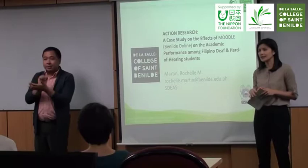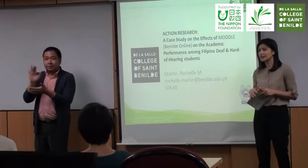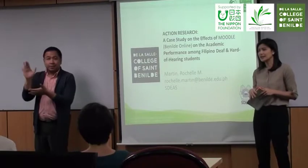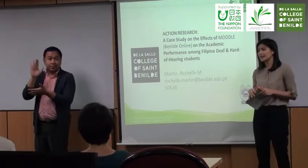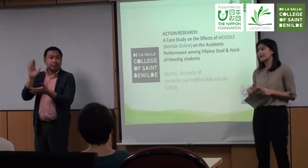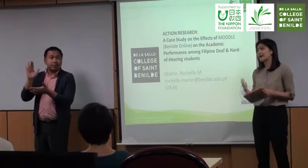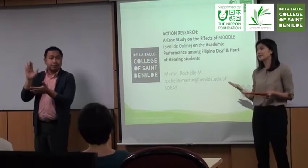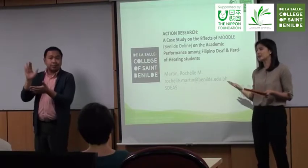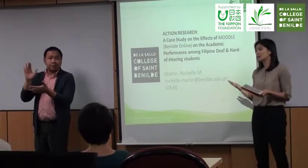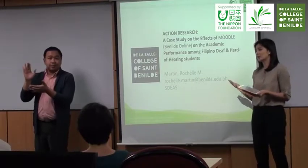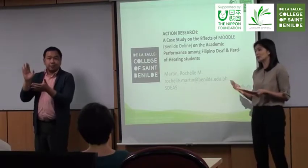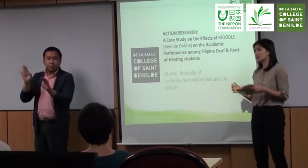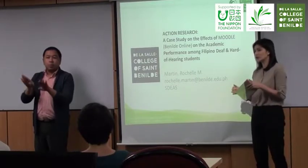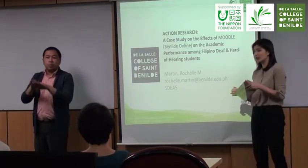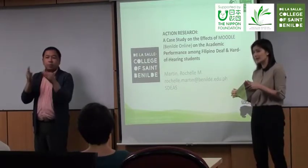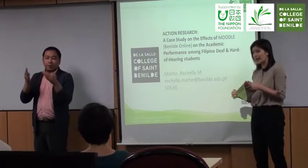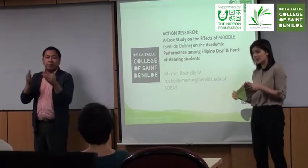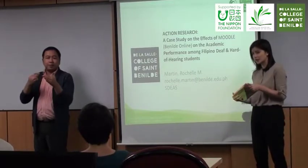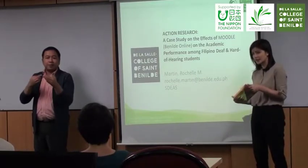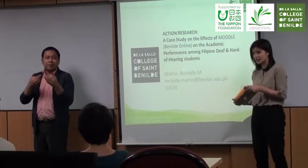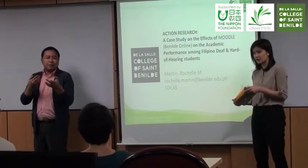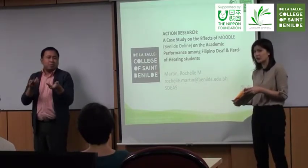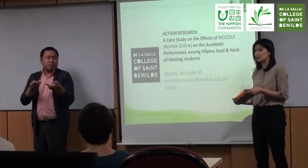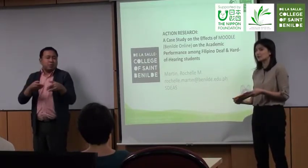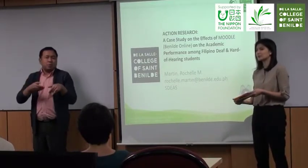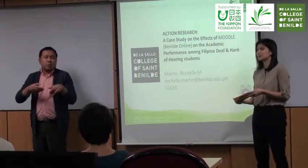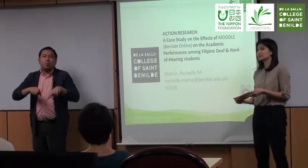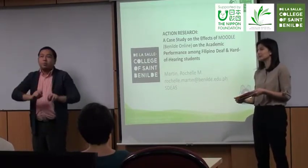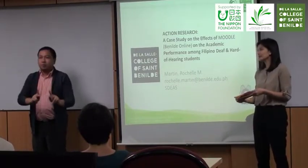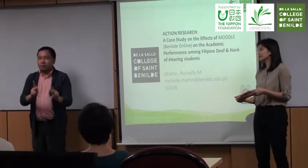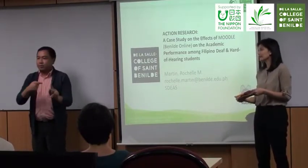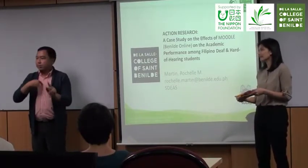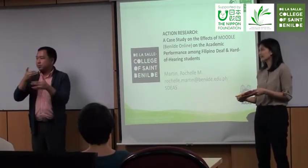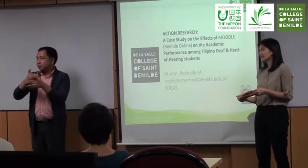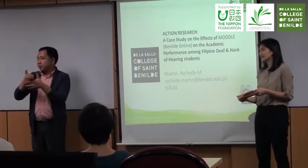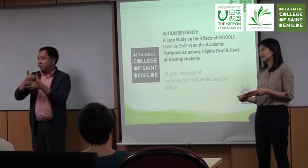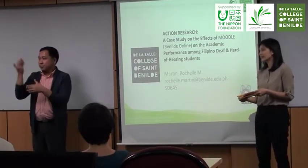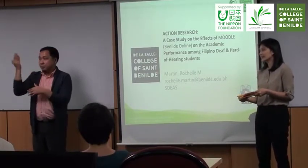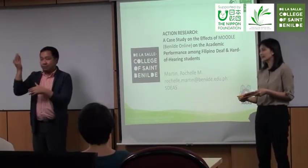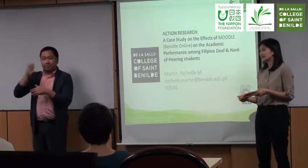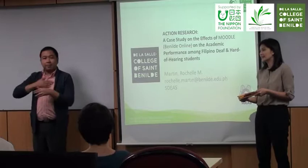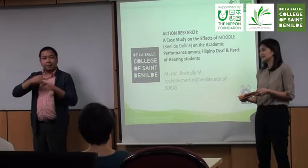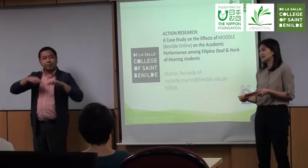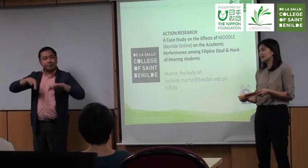opening an avenue for me to share my action research.